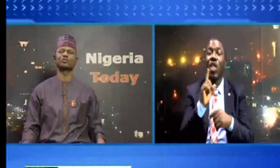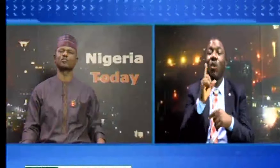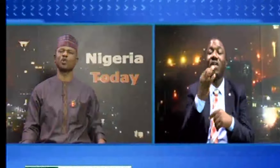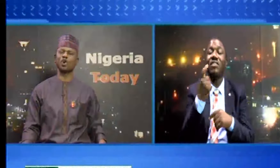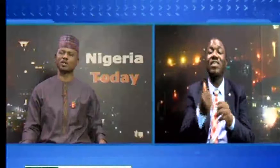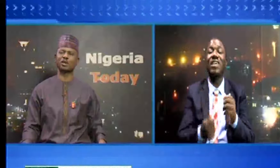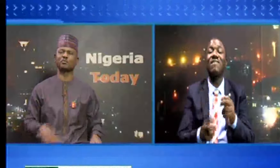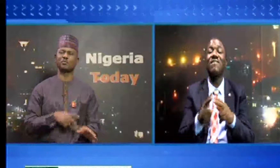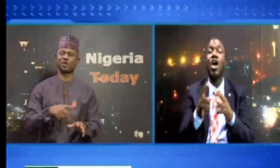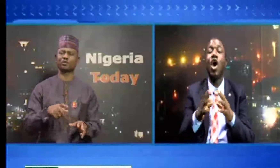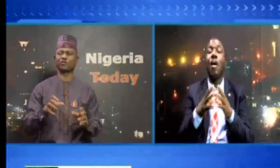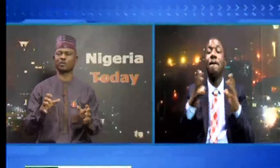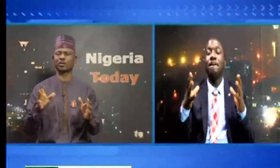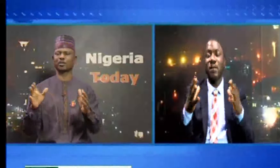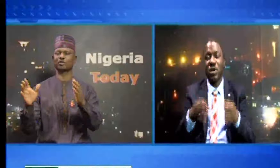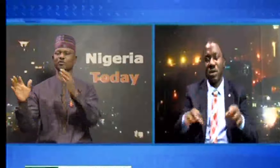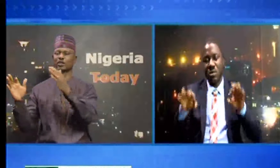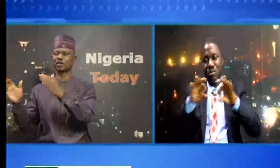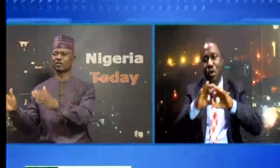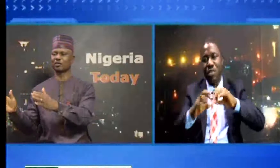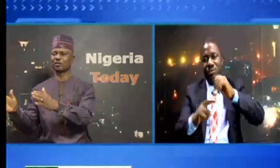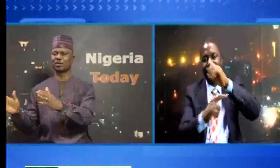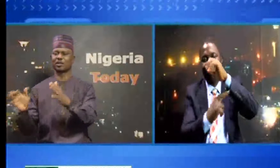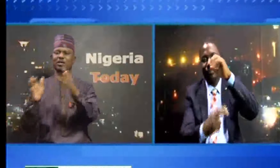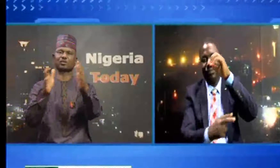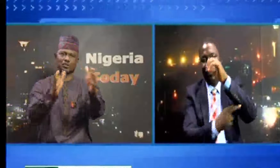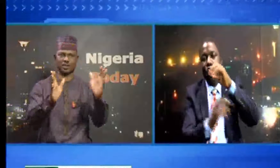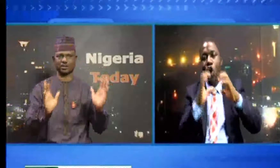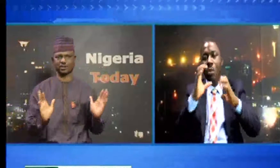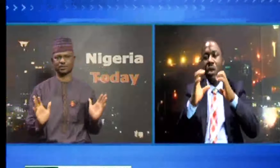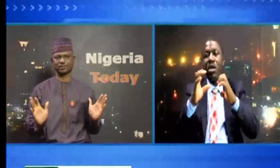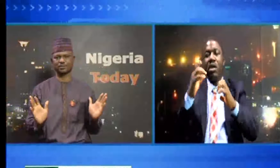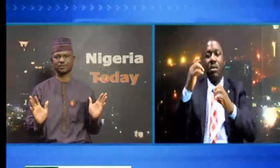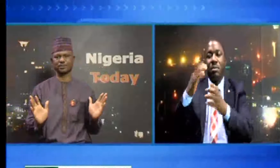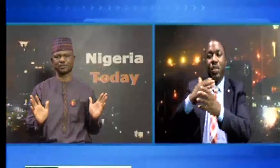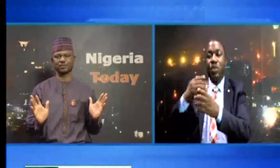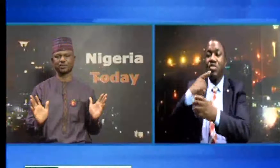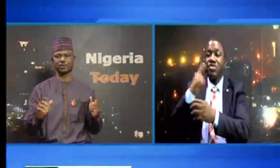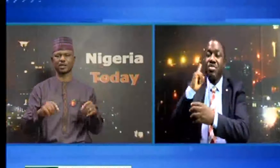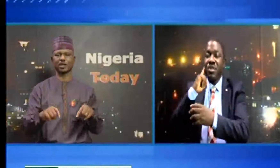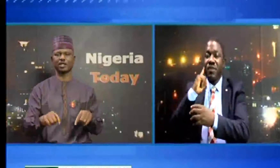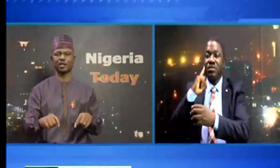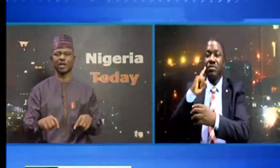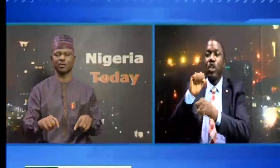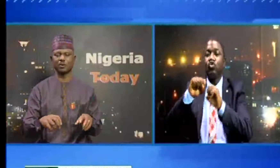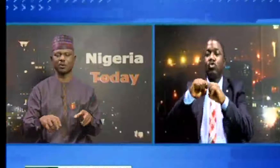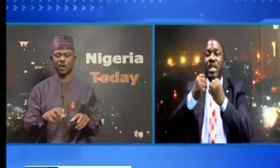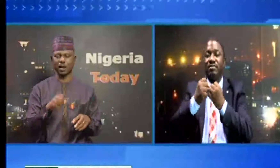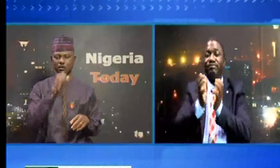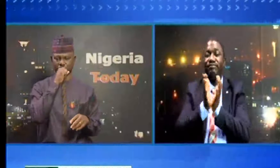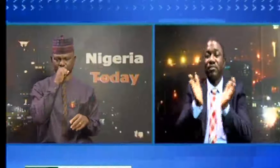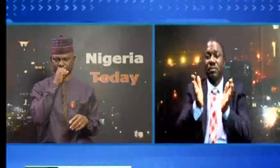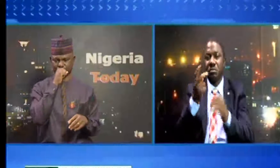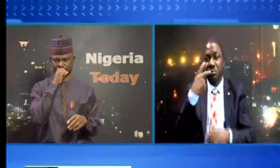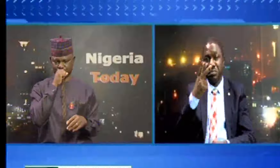most important bridge of communication for the deaf community and the society. Today in Nigeria, when you look